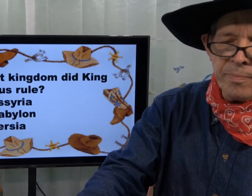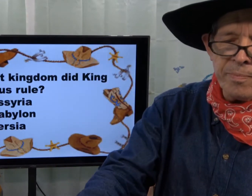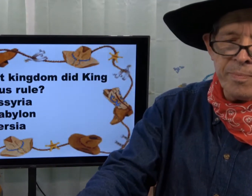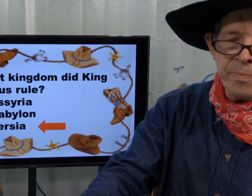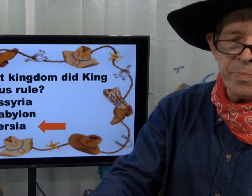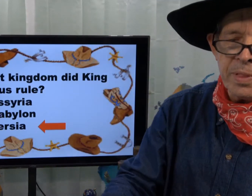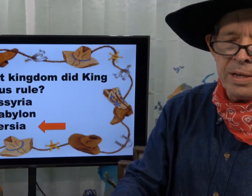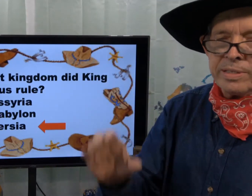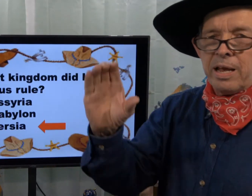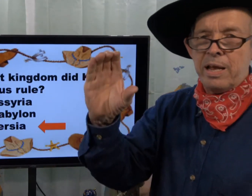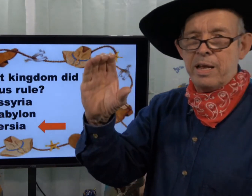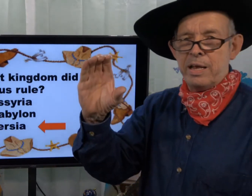C.